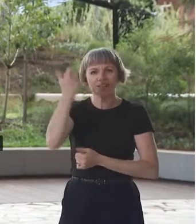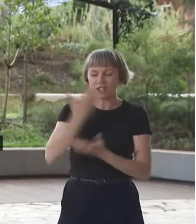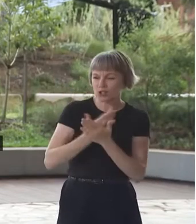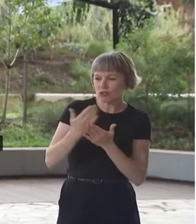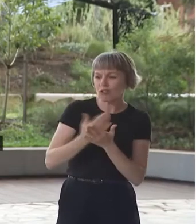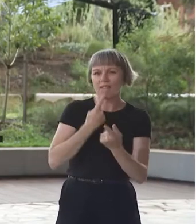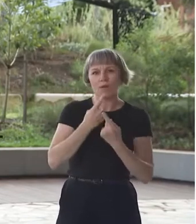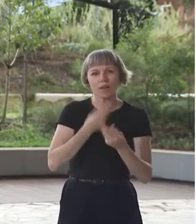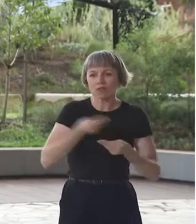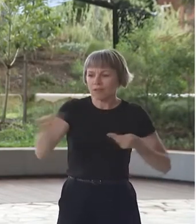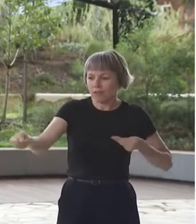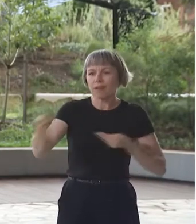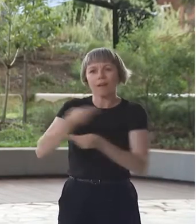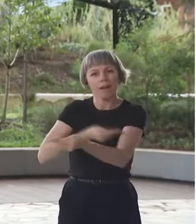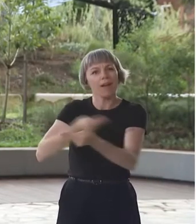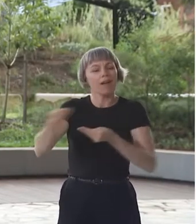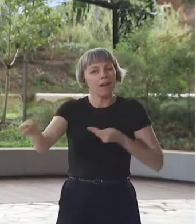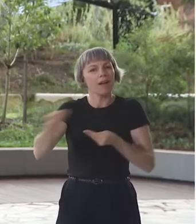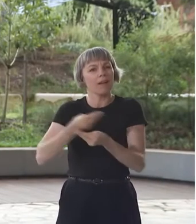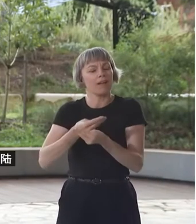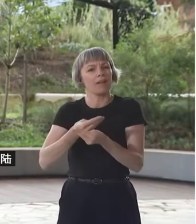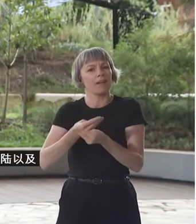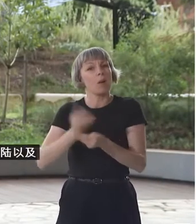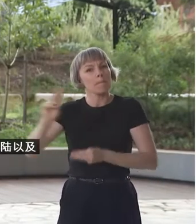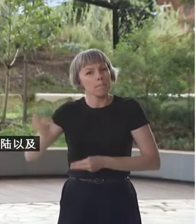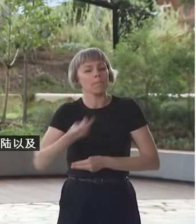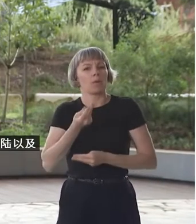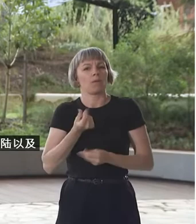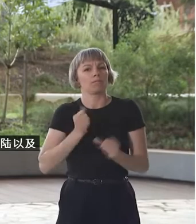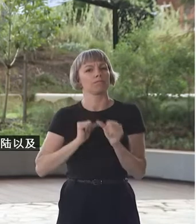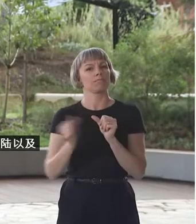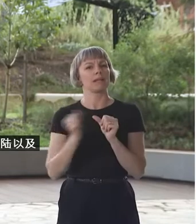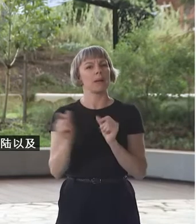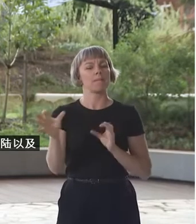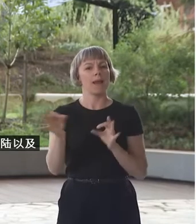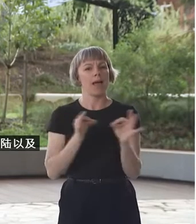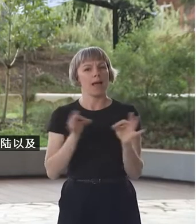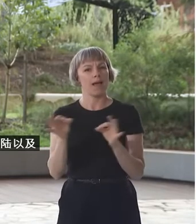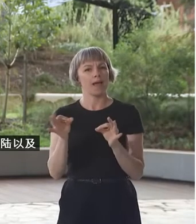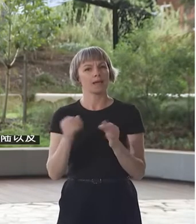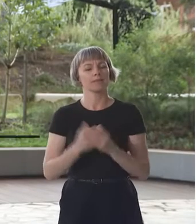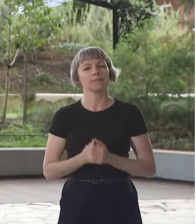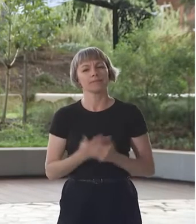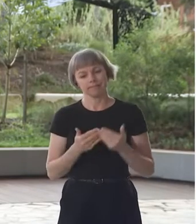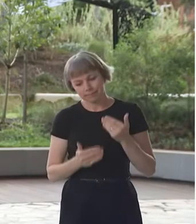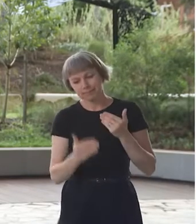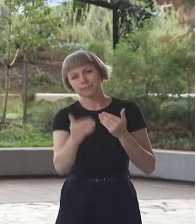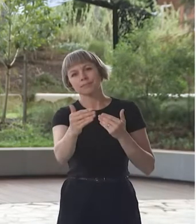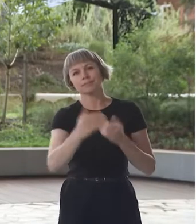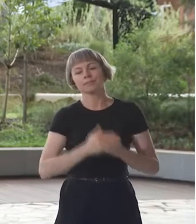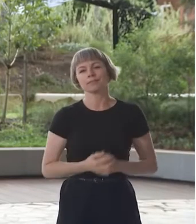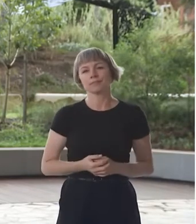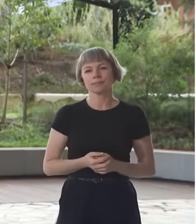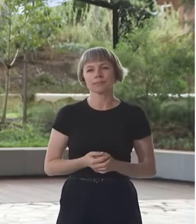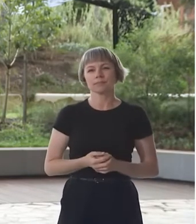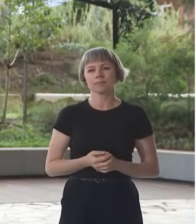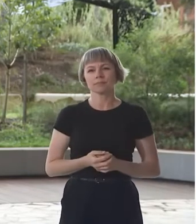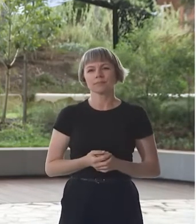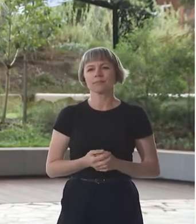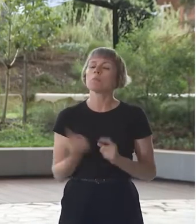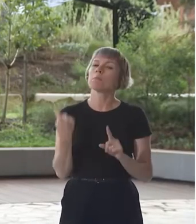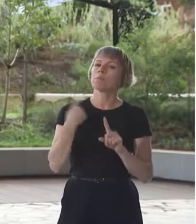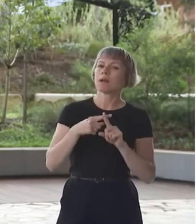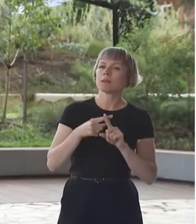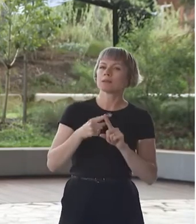sharing those plans and working together, we'll get a better landing. And in circumstances where Victoria and New South Wales are in very similar